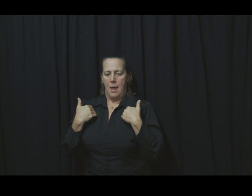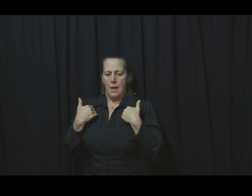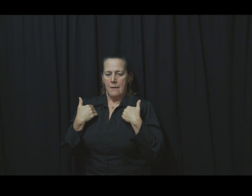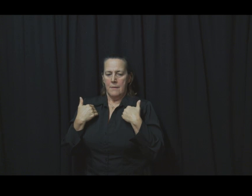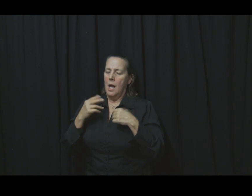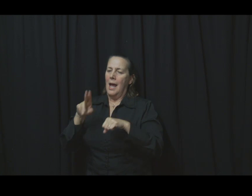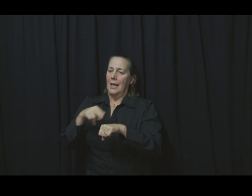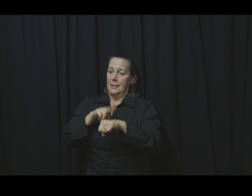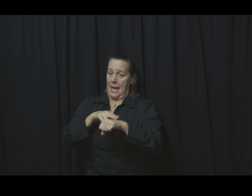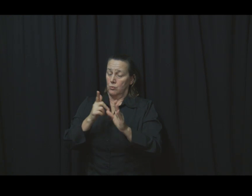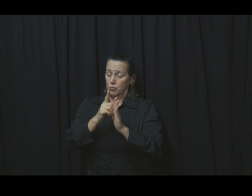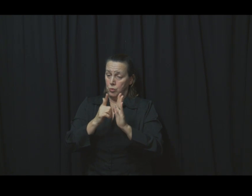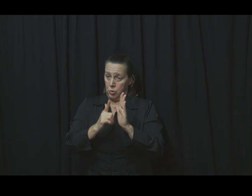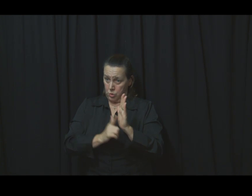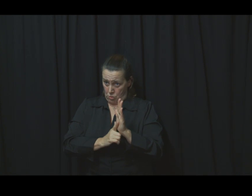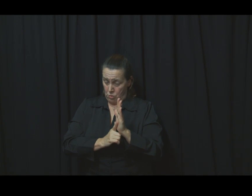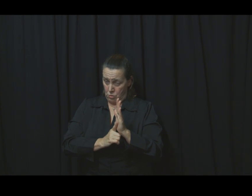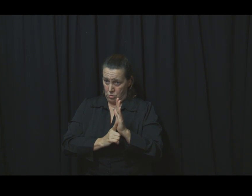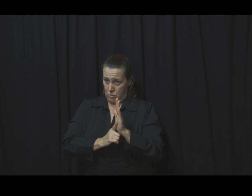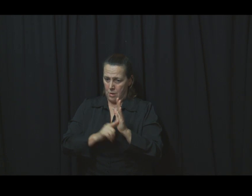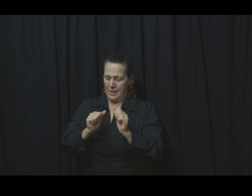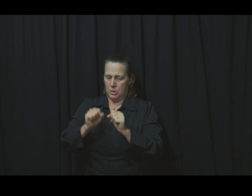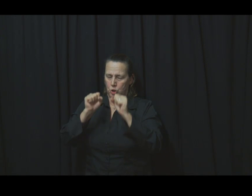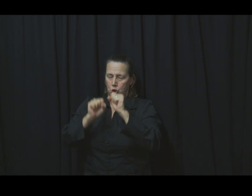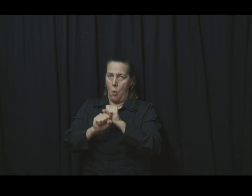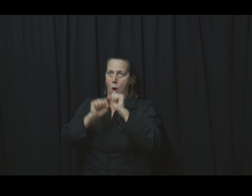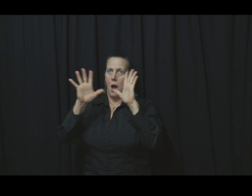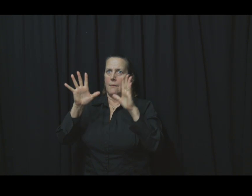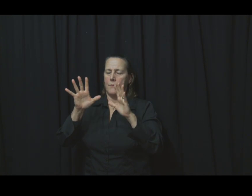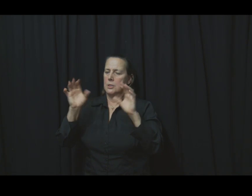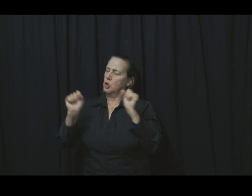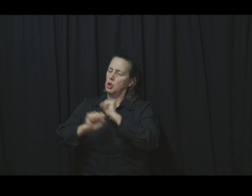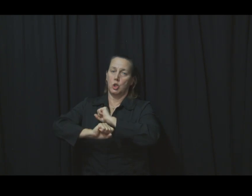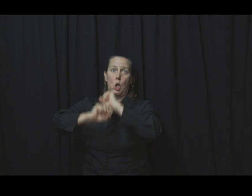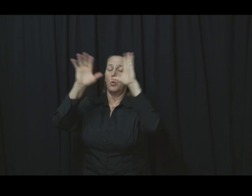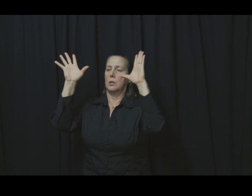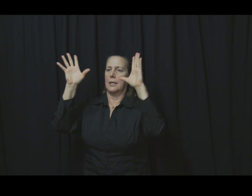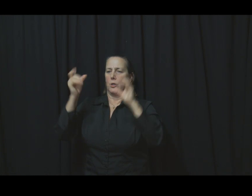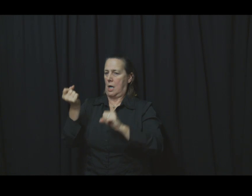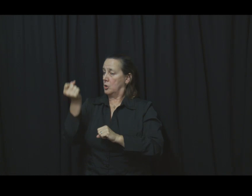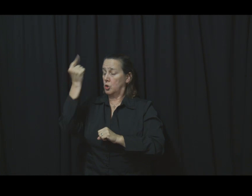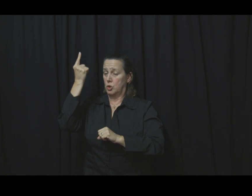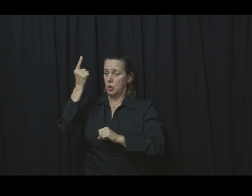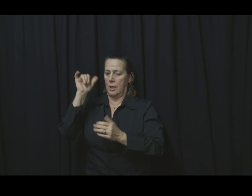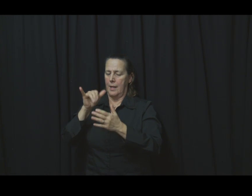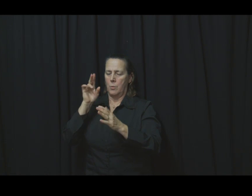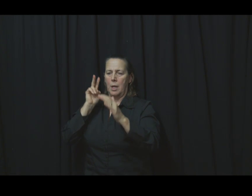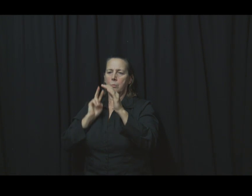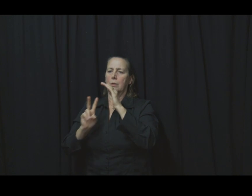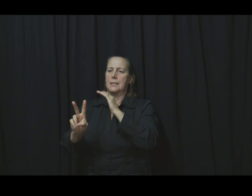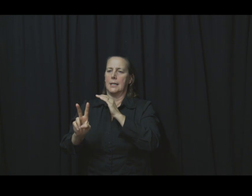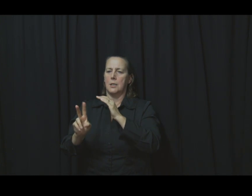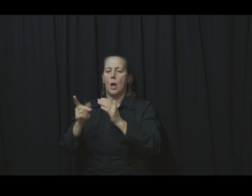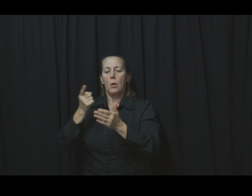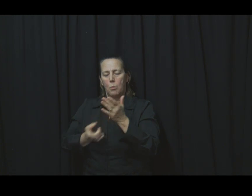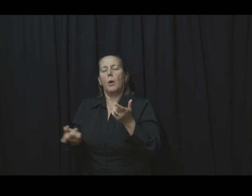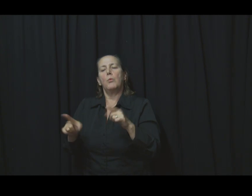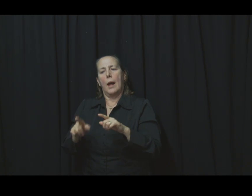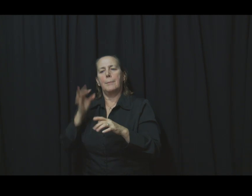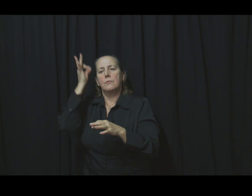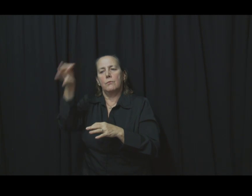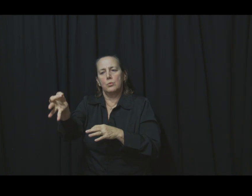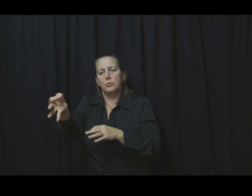natural law that is so obvious and clear, so well understood, that we can make predictions about what will happen. We